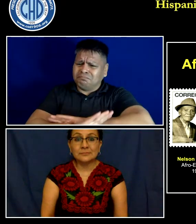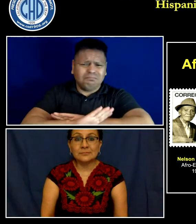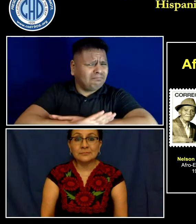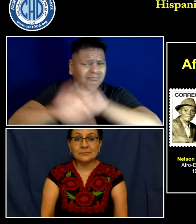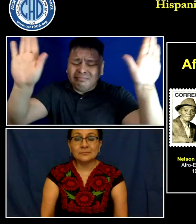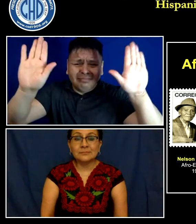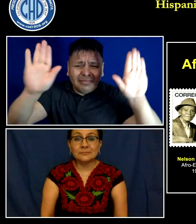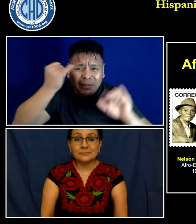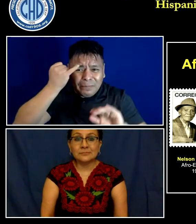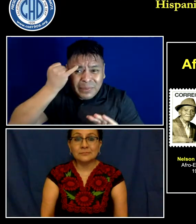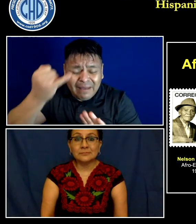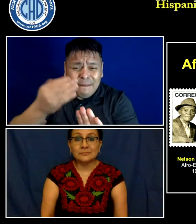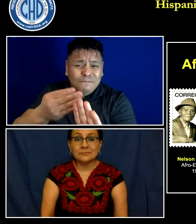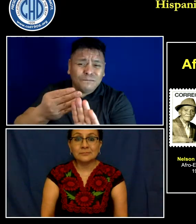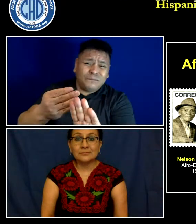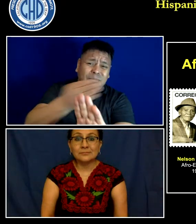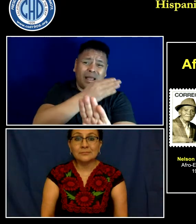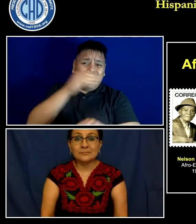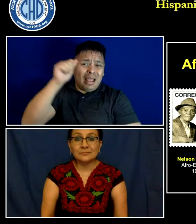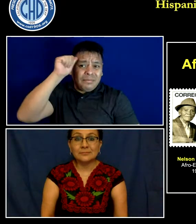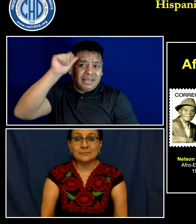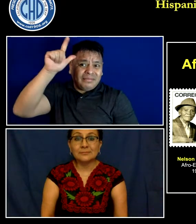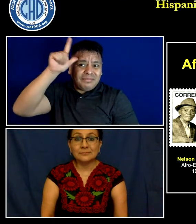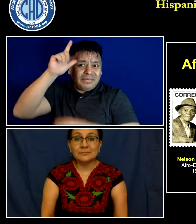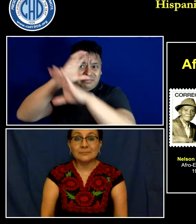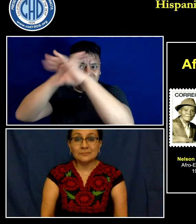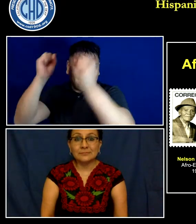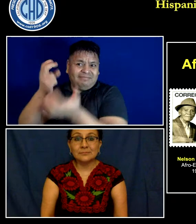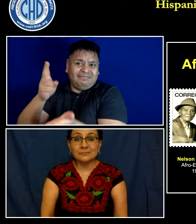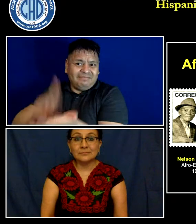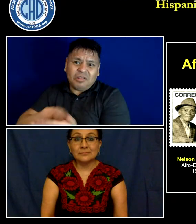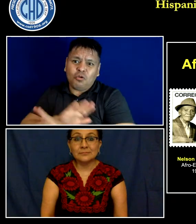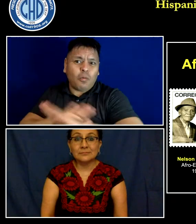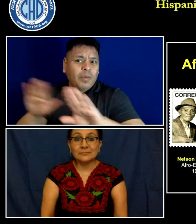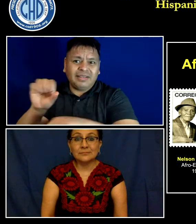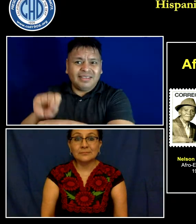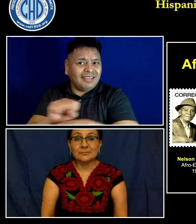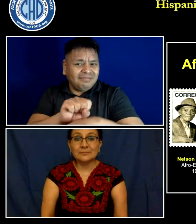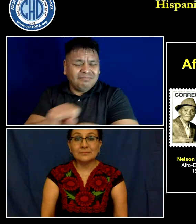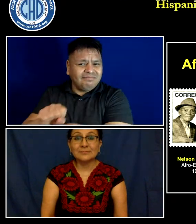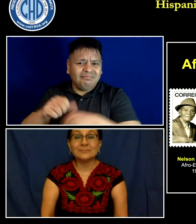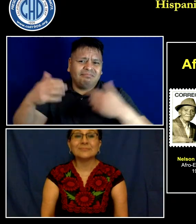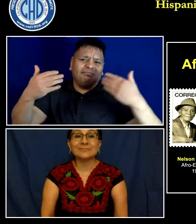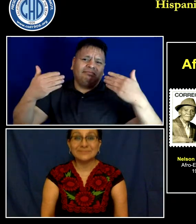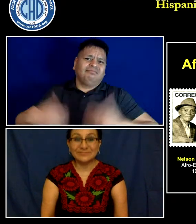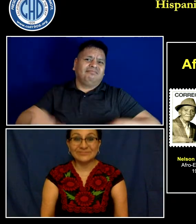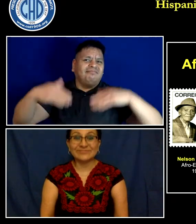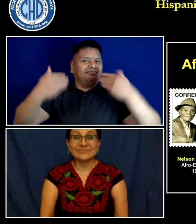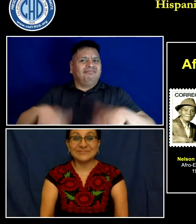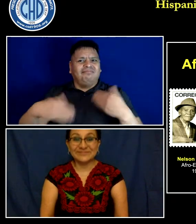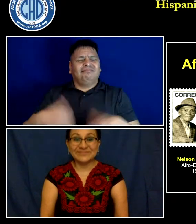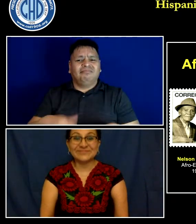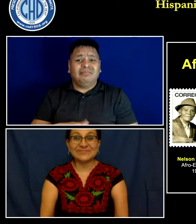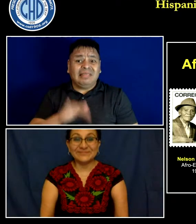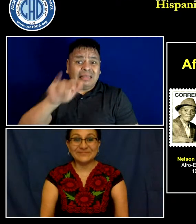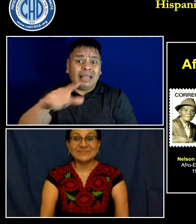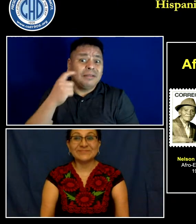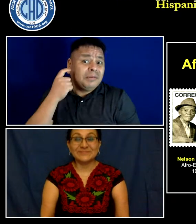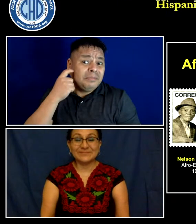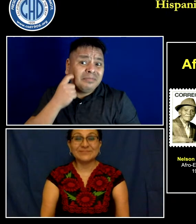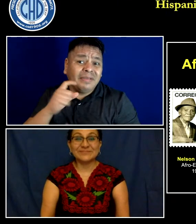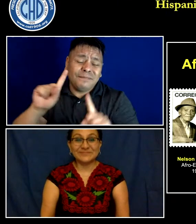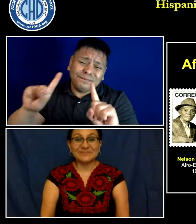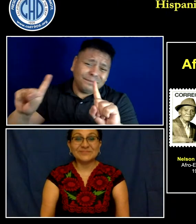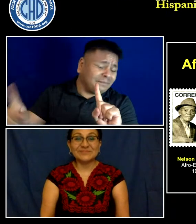banned slavery within the country of Mexico. He ended that practice. That was done before Abraham